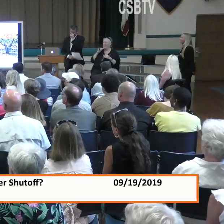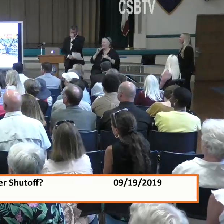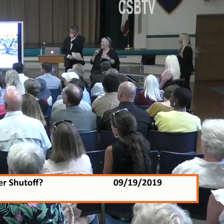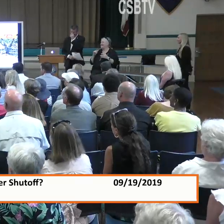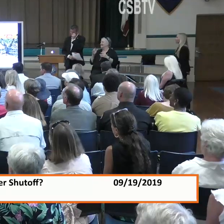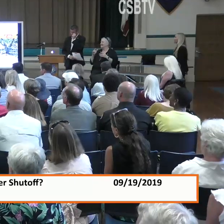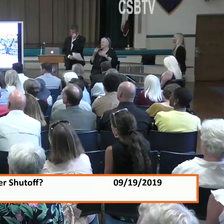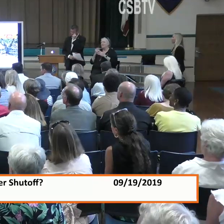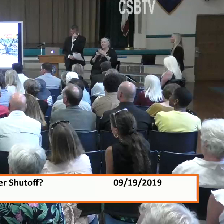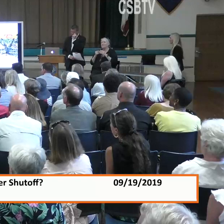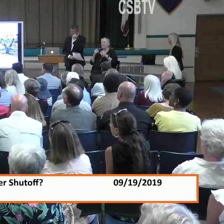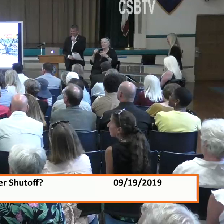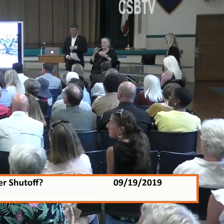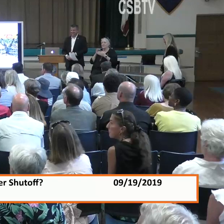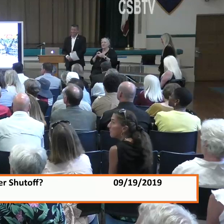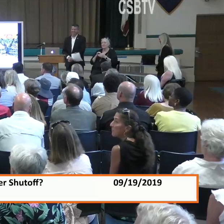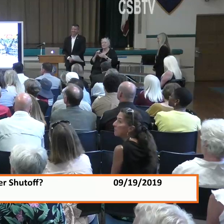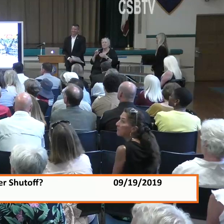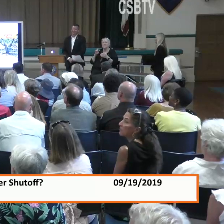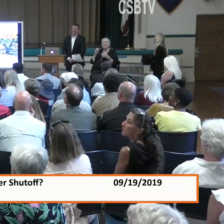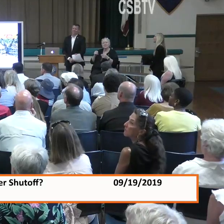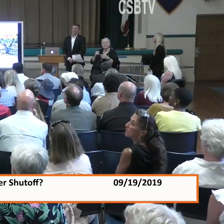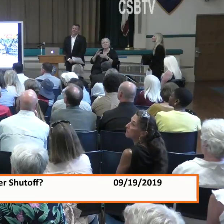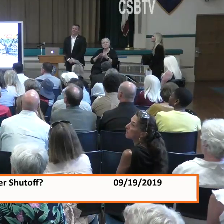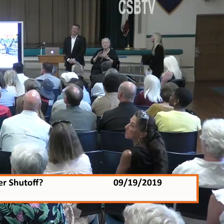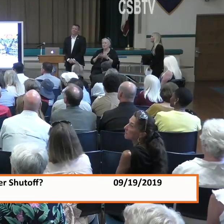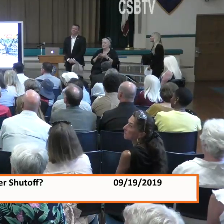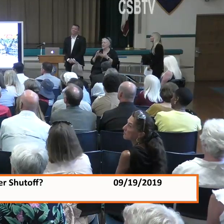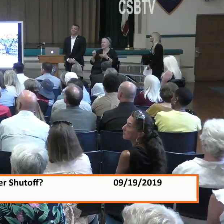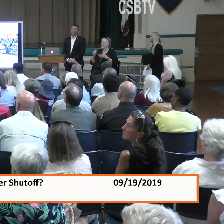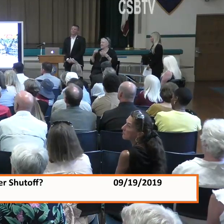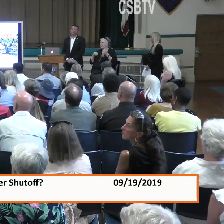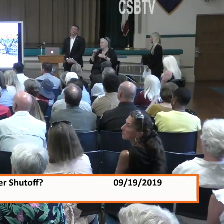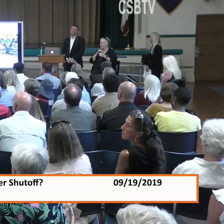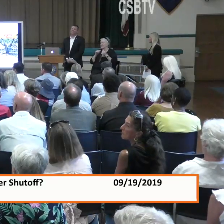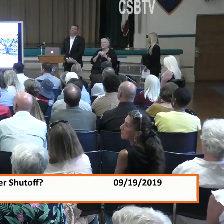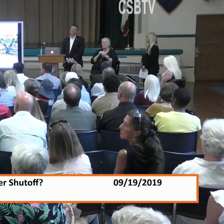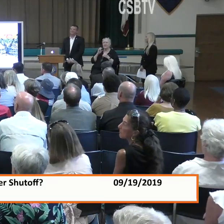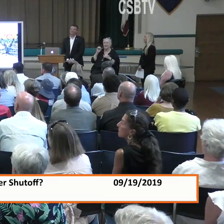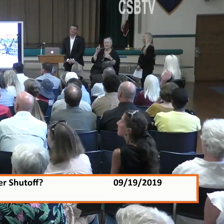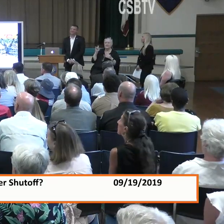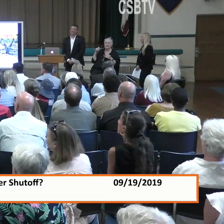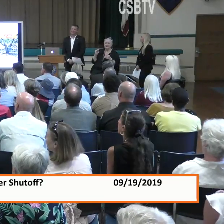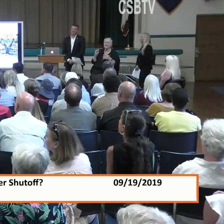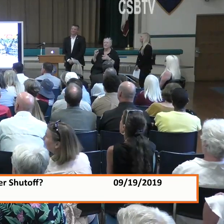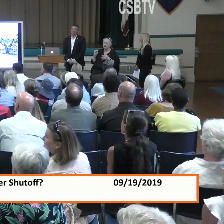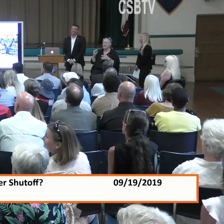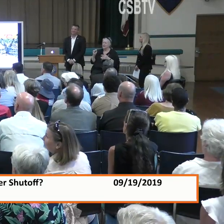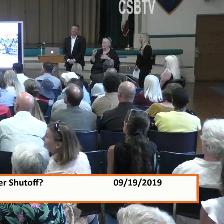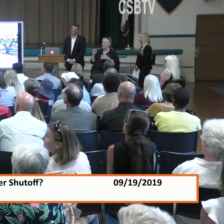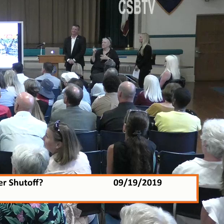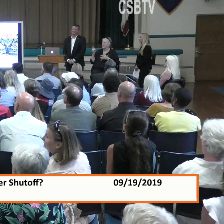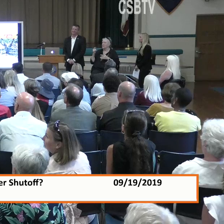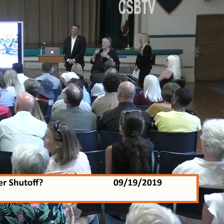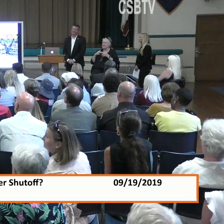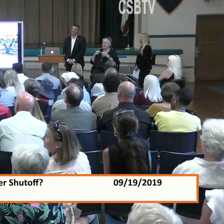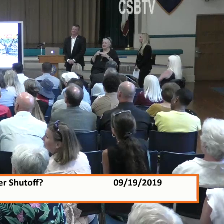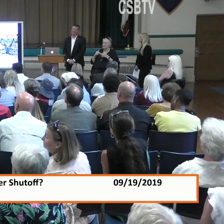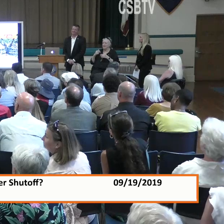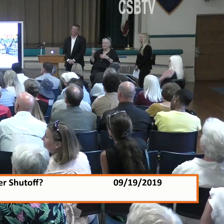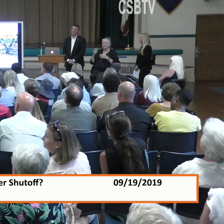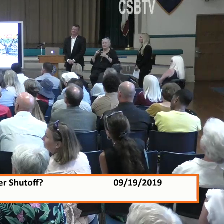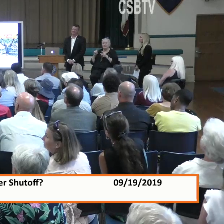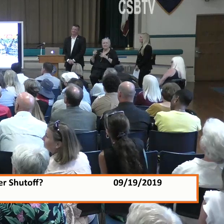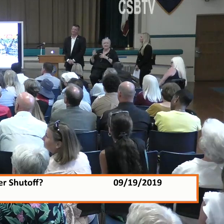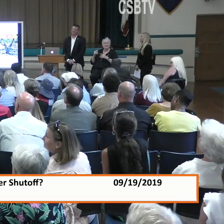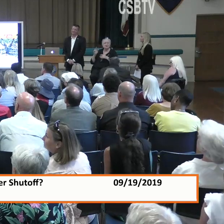Both of which have to do with the schools and interacting with Edison. So on the one slide, you had the 3 different